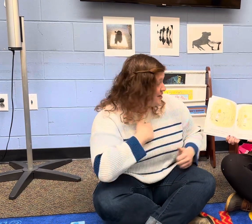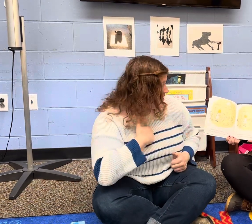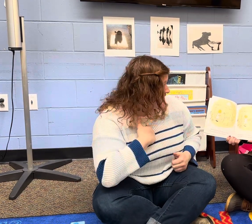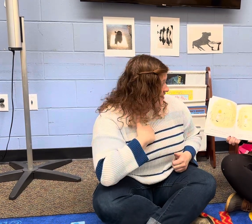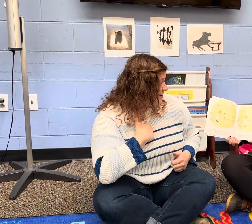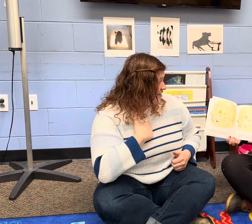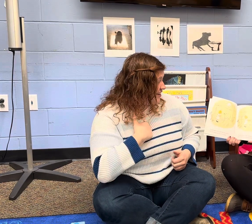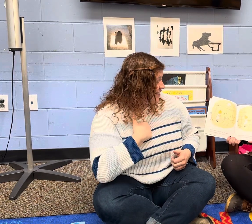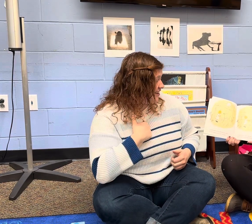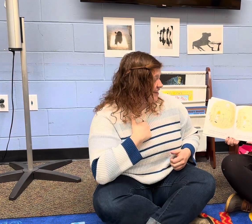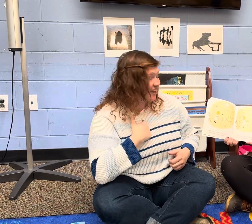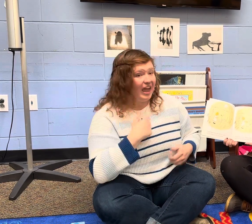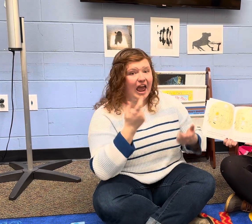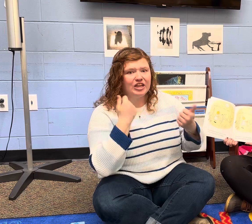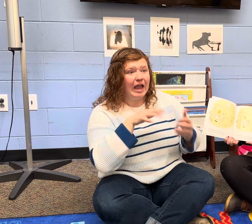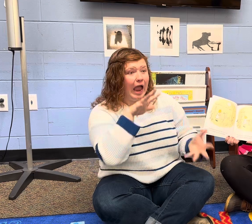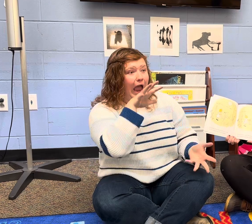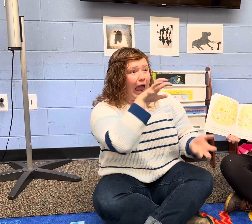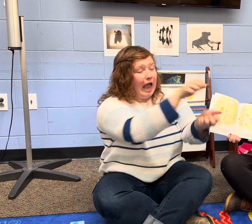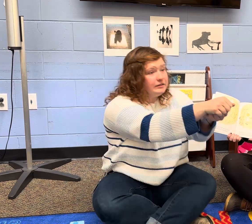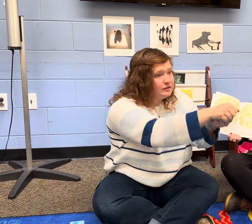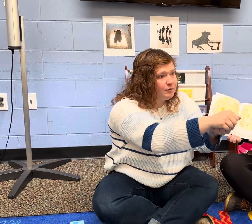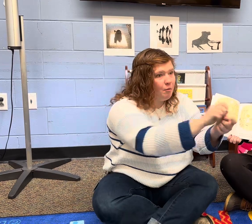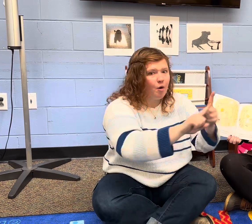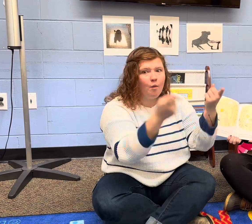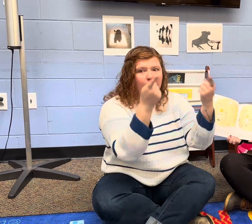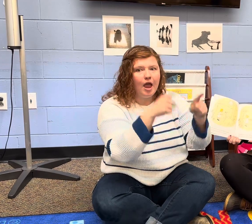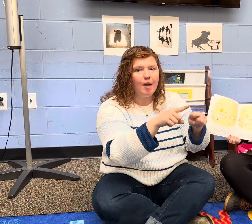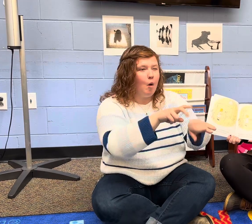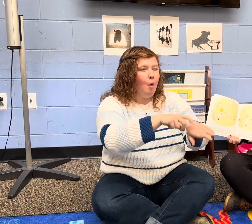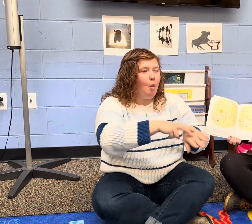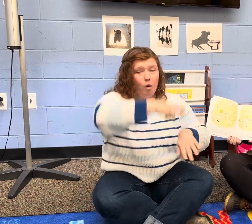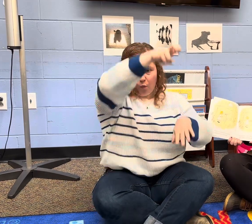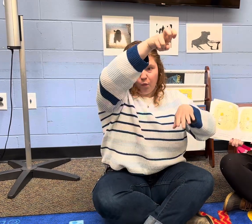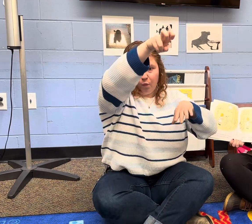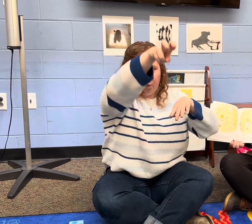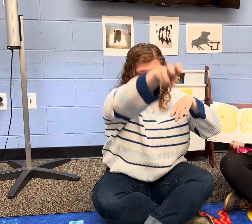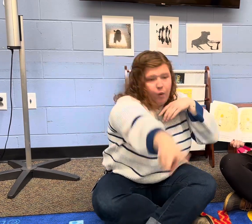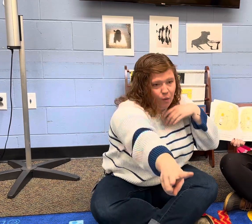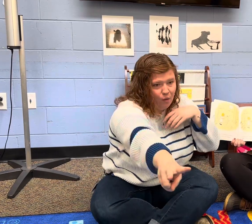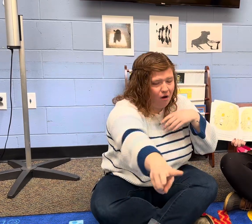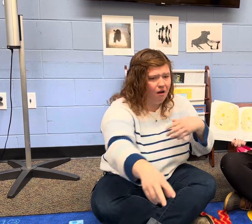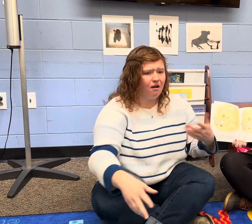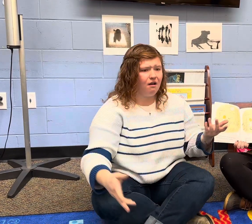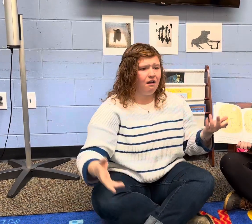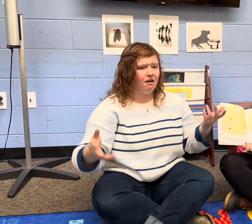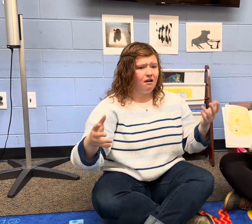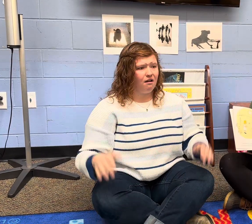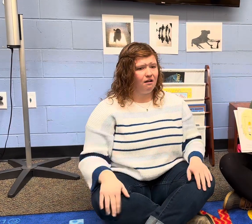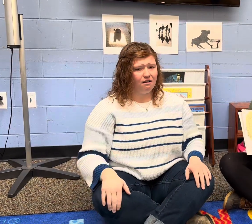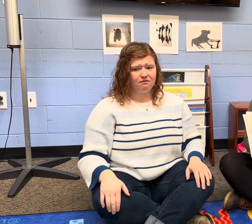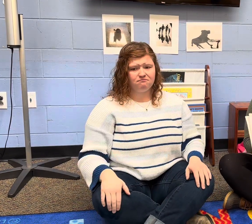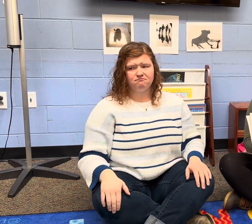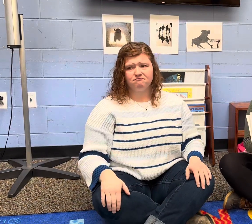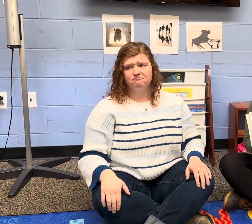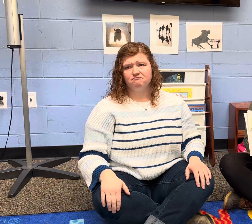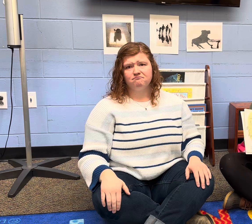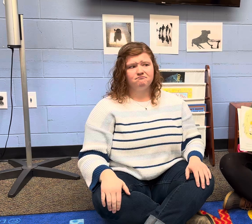Grasshopper, I said, will you play with me? And I tried to catch him, but he leaped away.